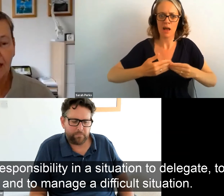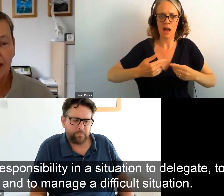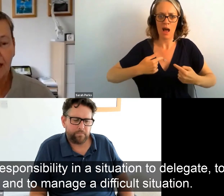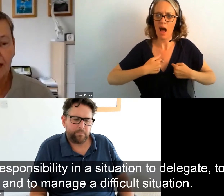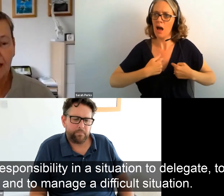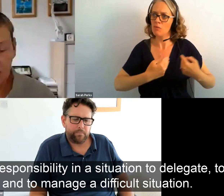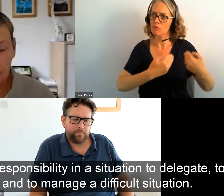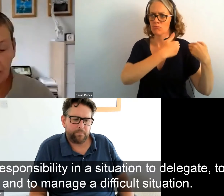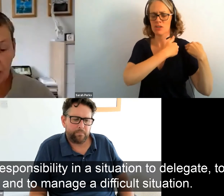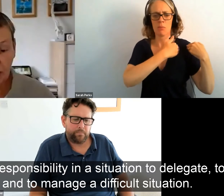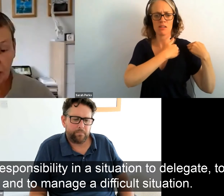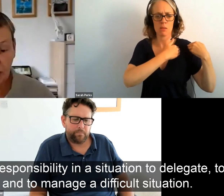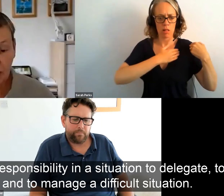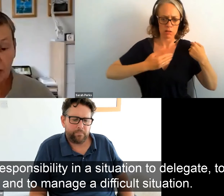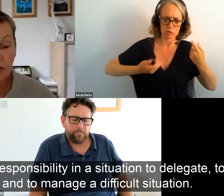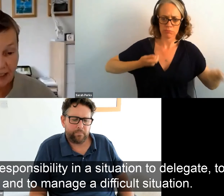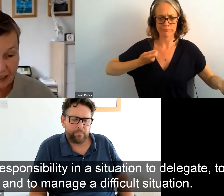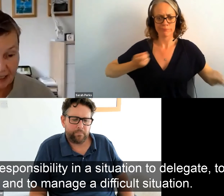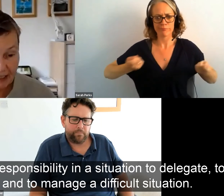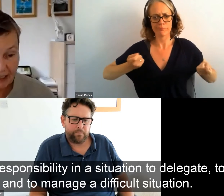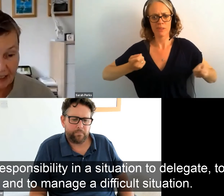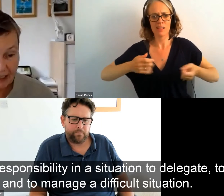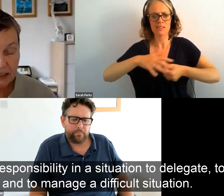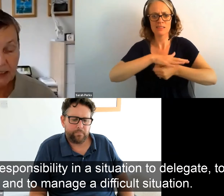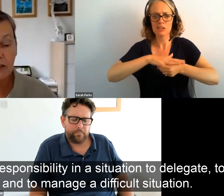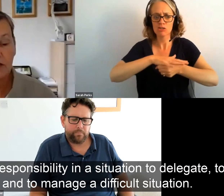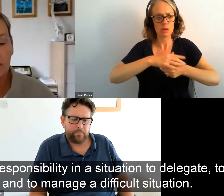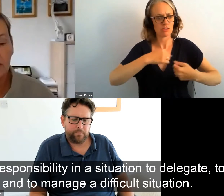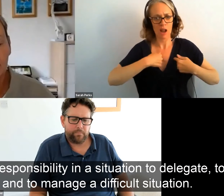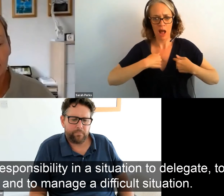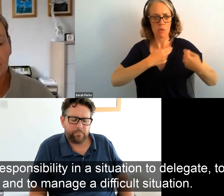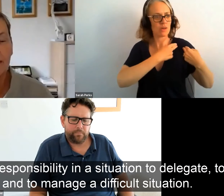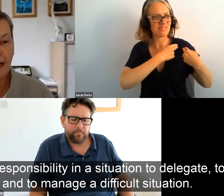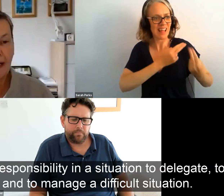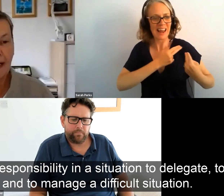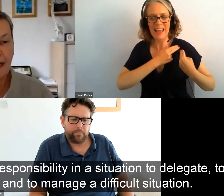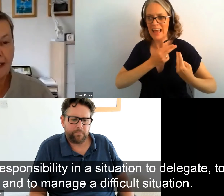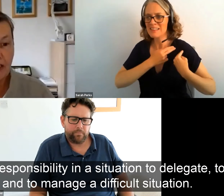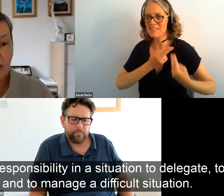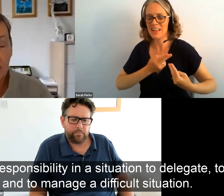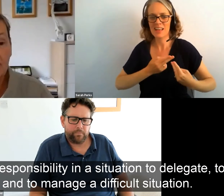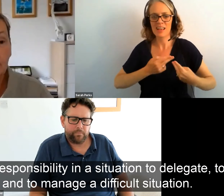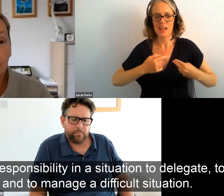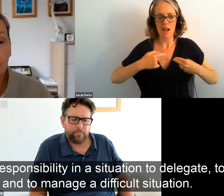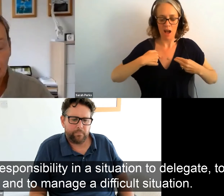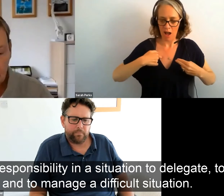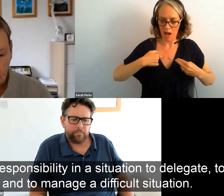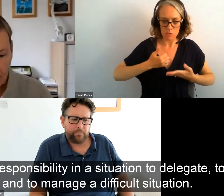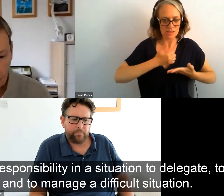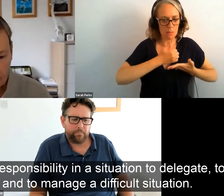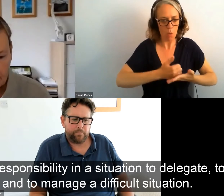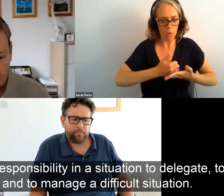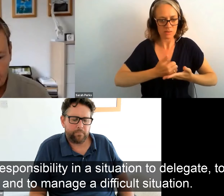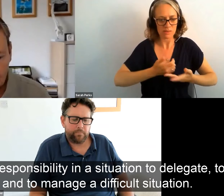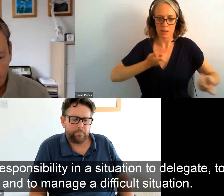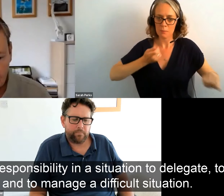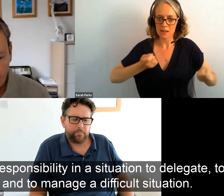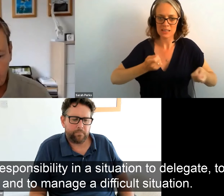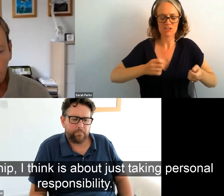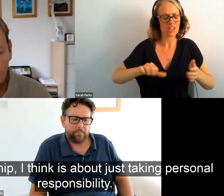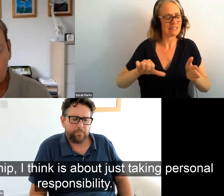responsibility in a situation to delegate, to support, and to manage a difficult